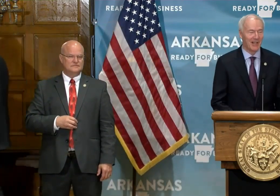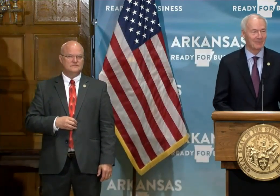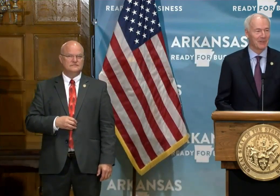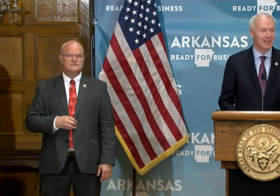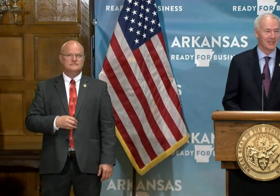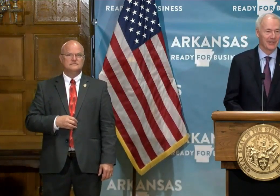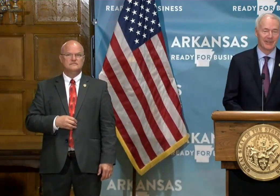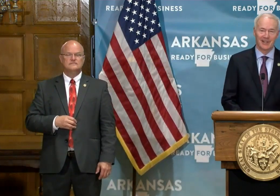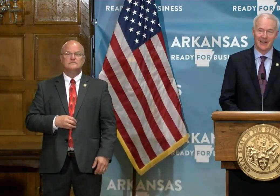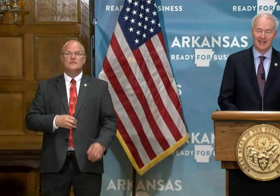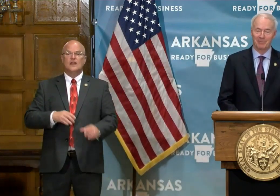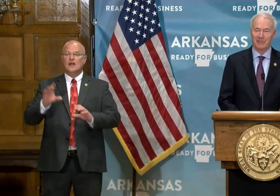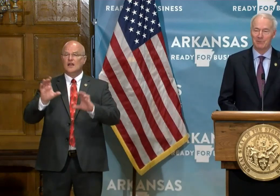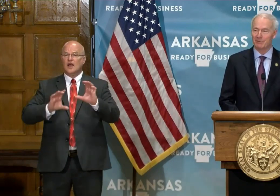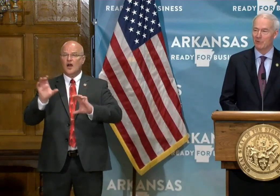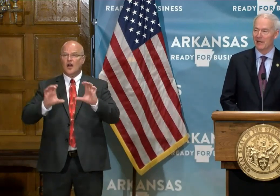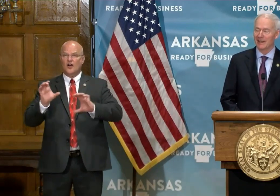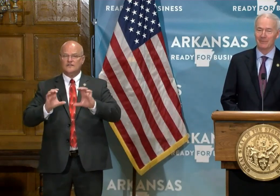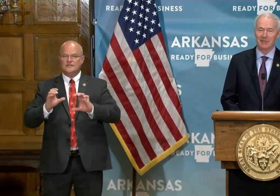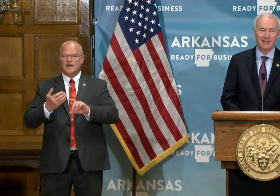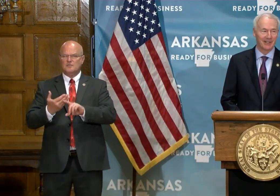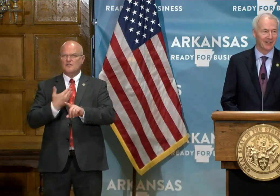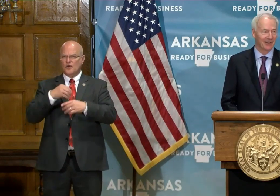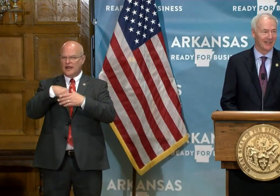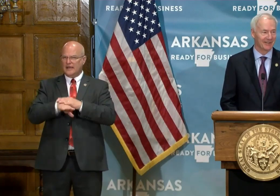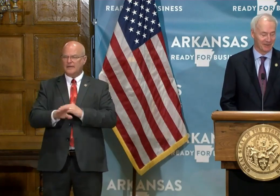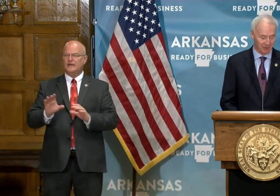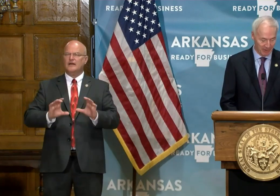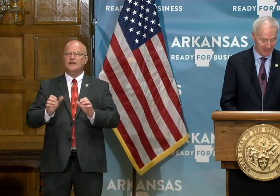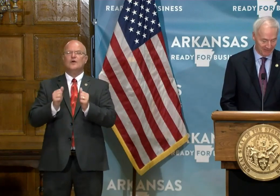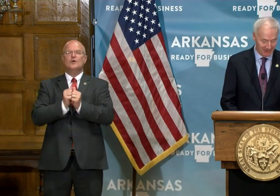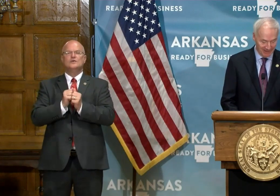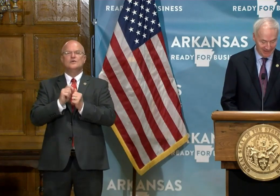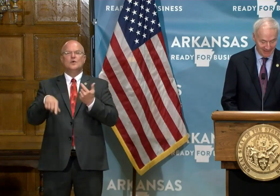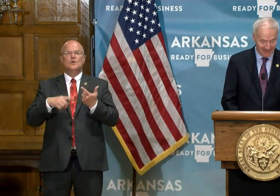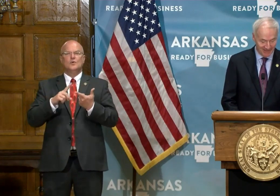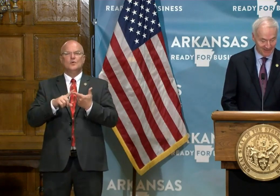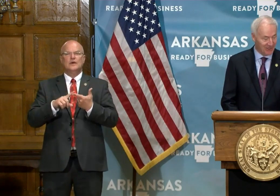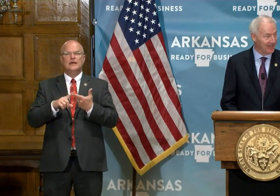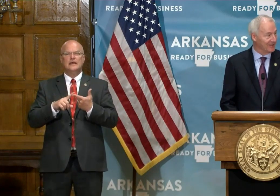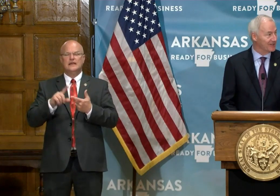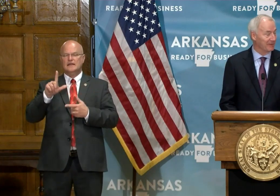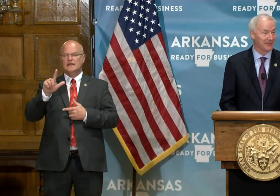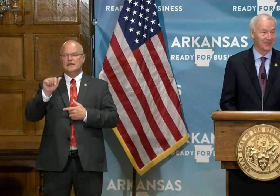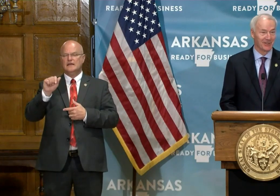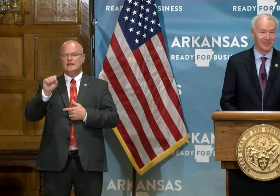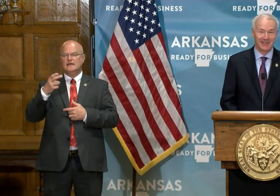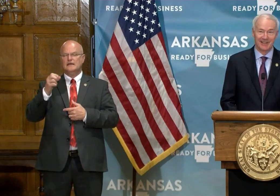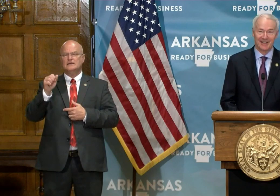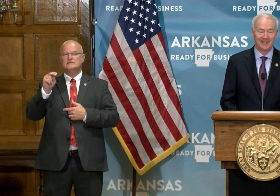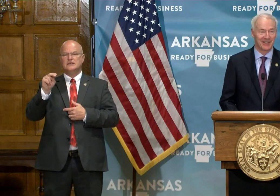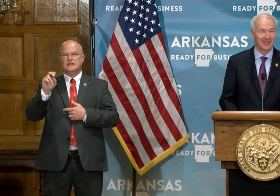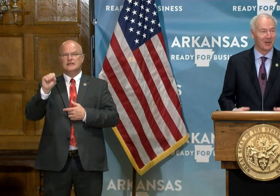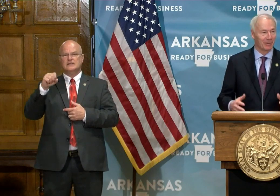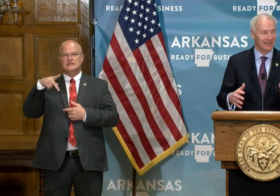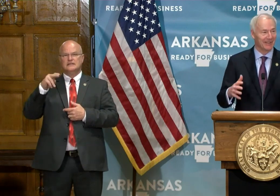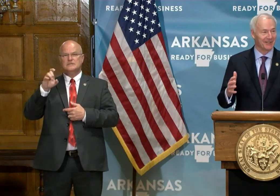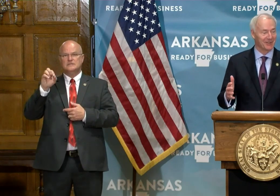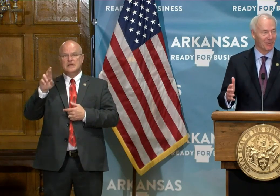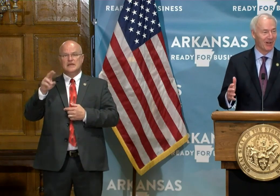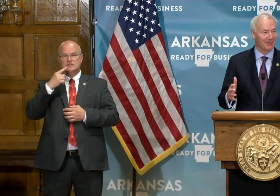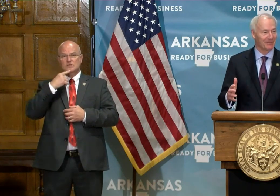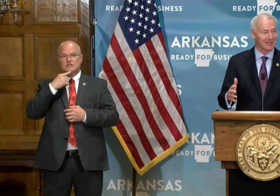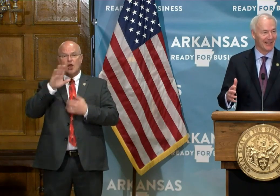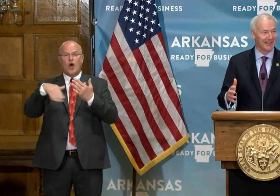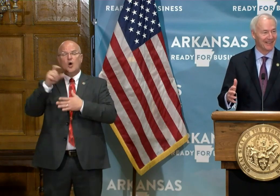Well, there was a conversation that delighted me before I came in here, and that was whenever LaShannon Spencer said all we